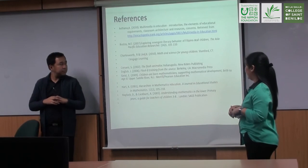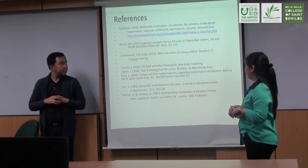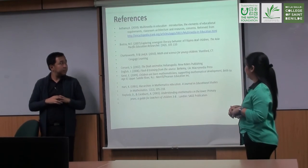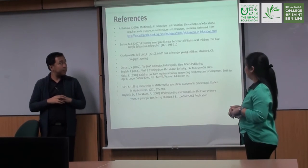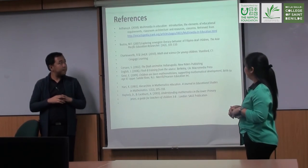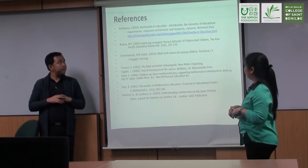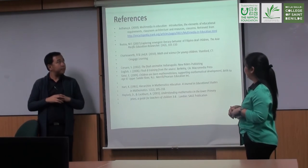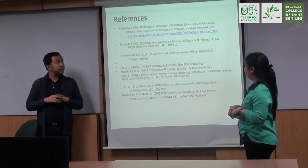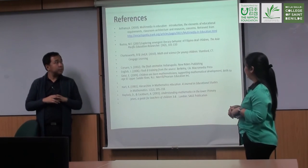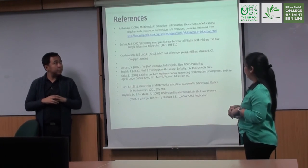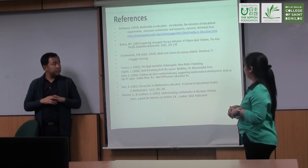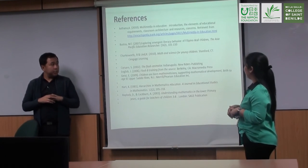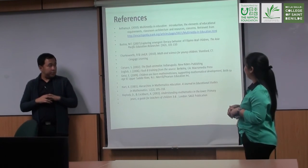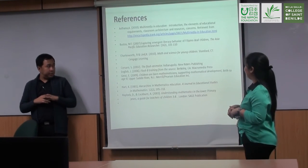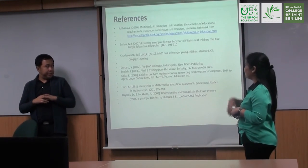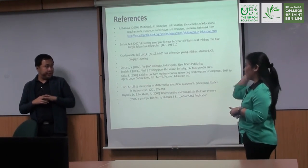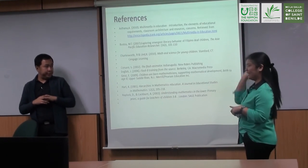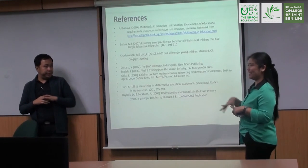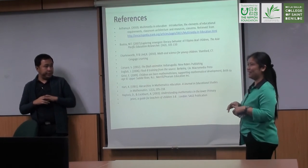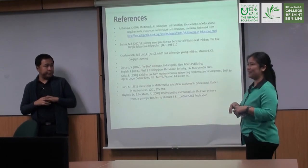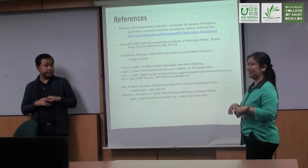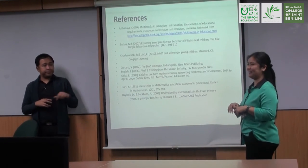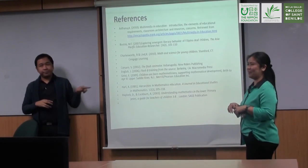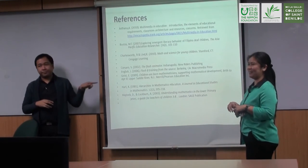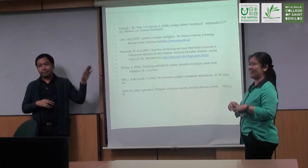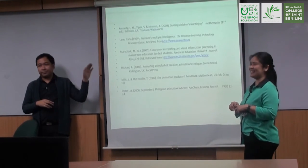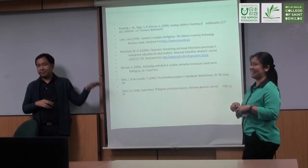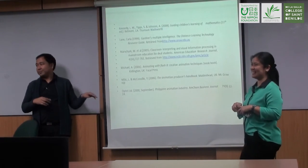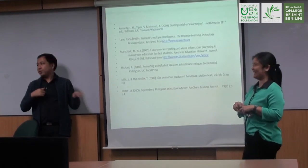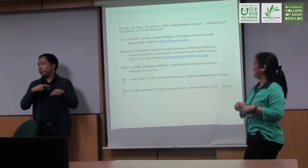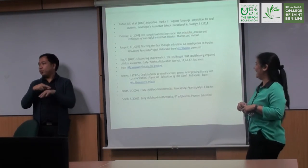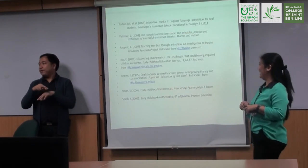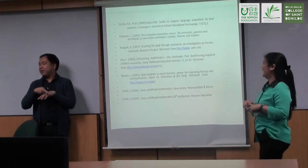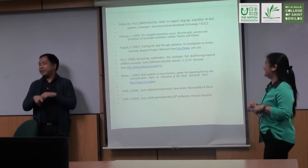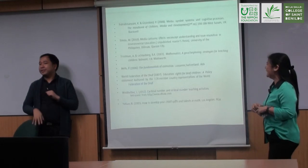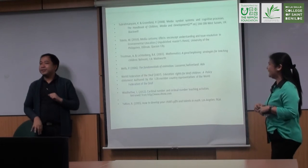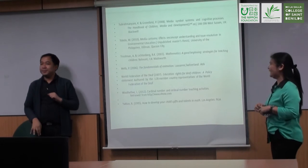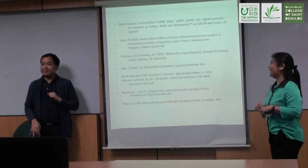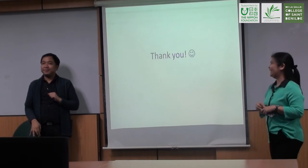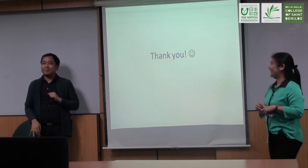So I guess any references